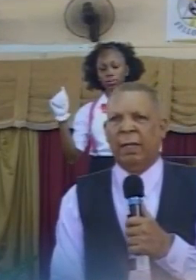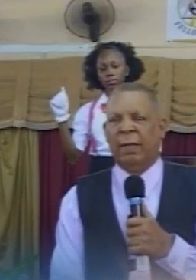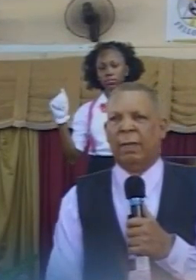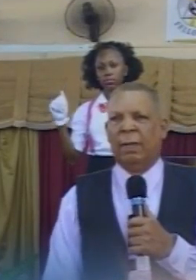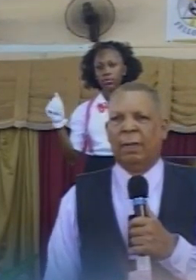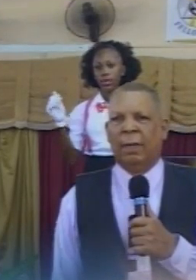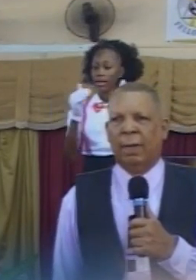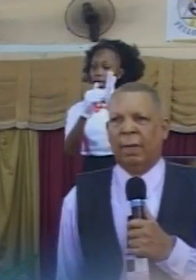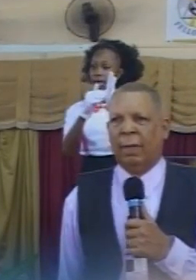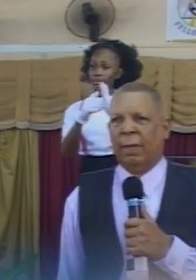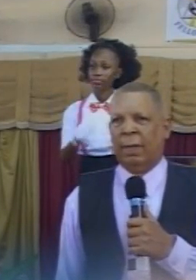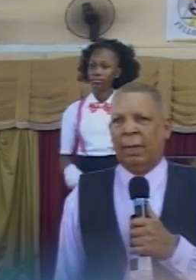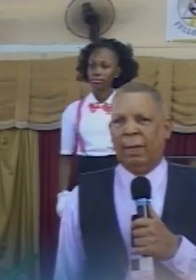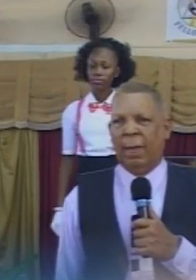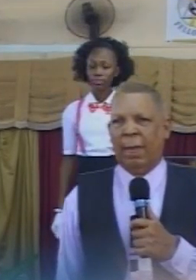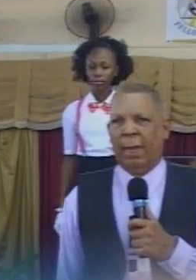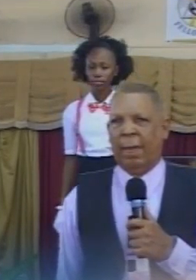Again.